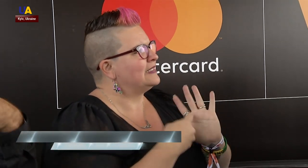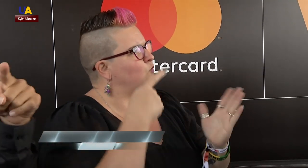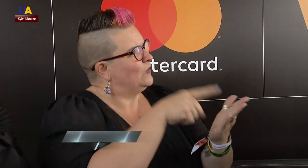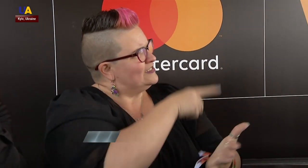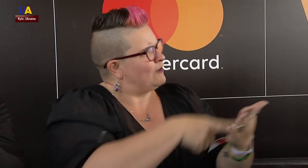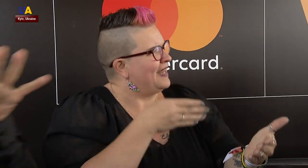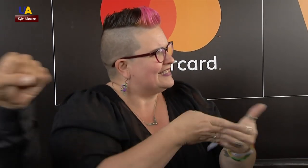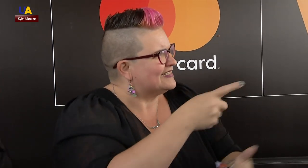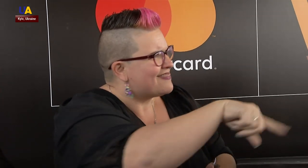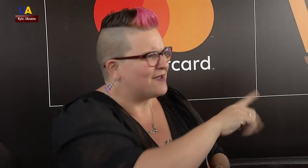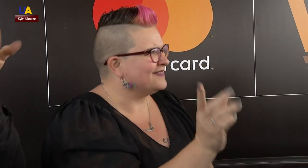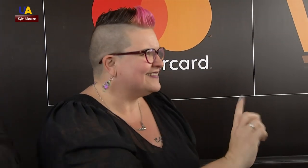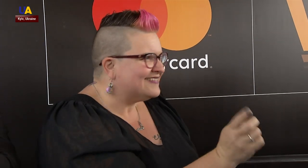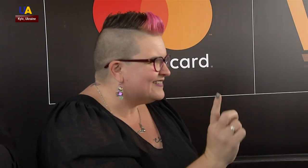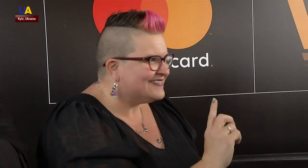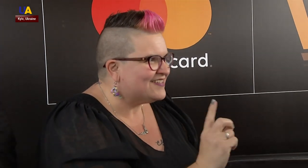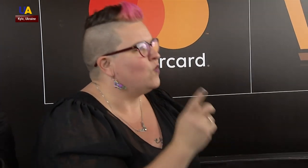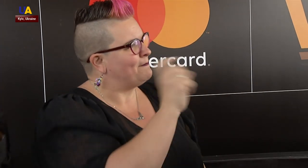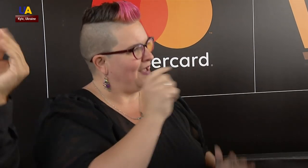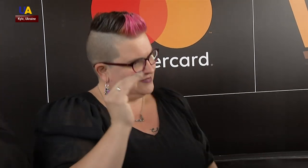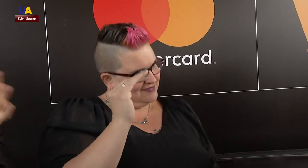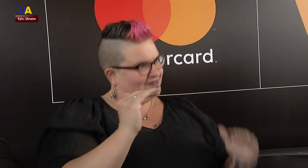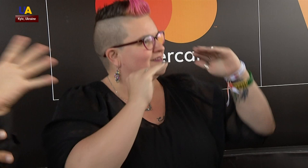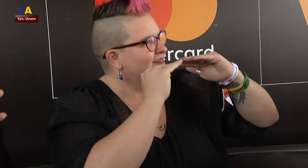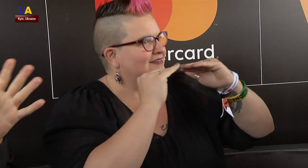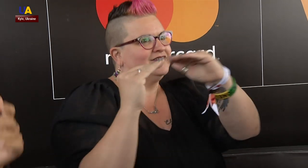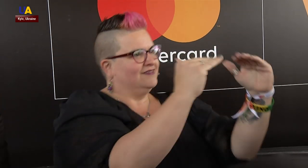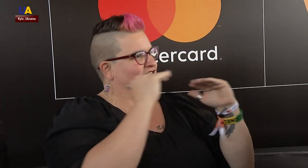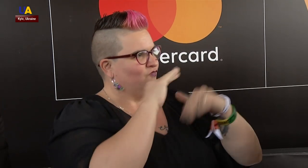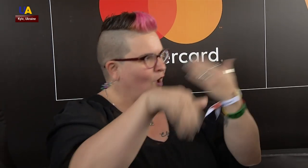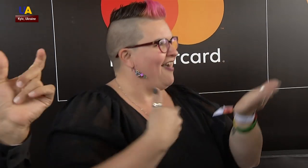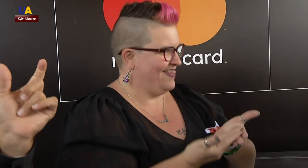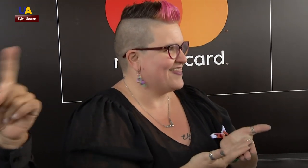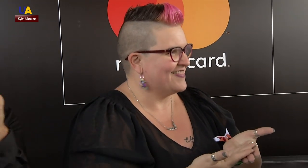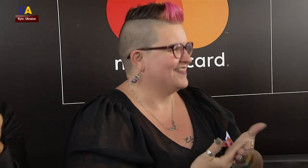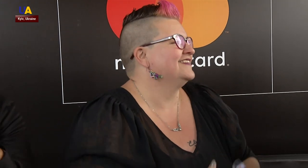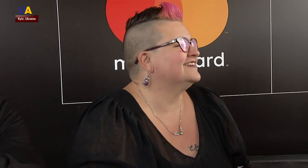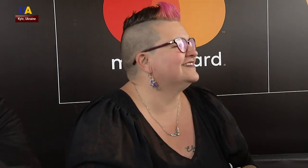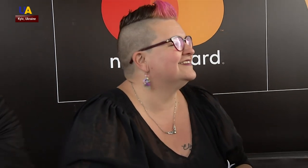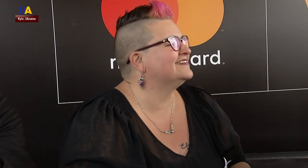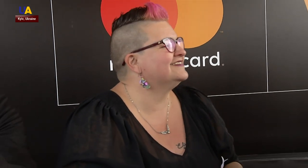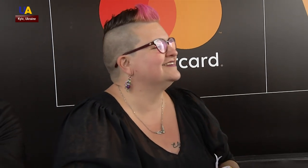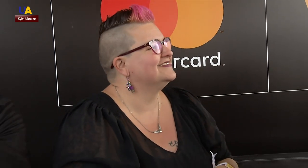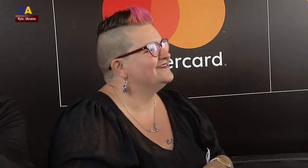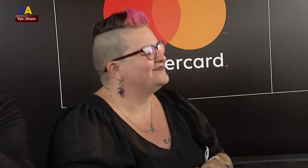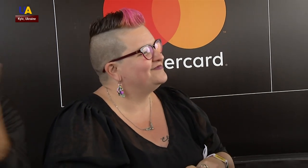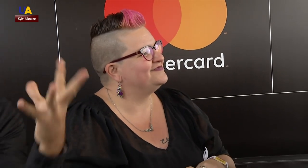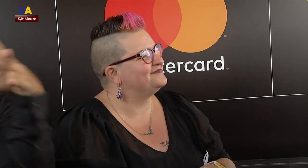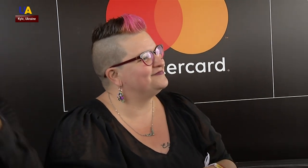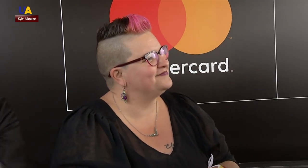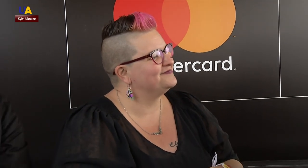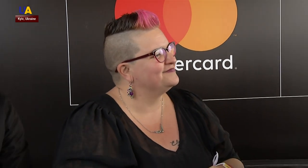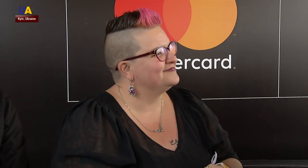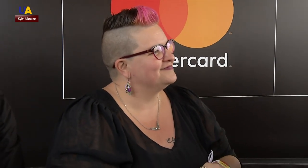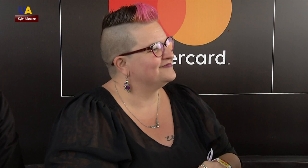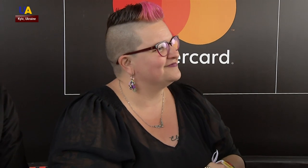away from the overall experience of the deaf community, and we never want to discriminate against them. We want them to have an equal opportunity to enjoy